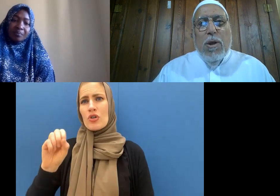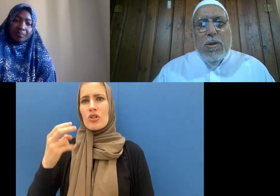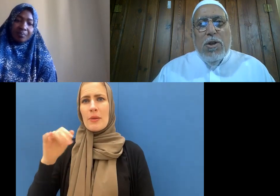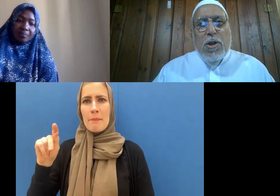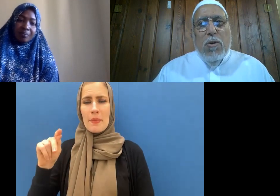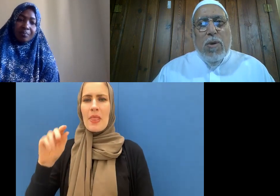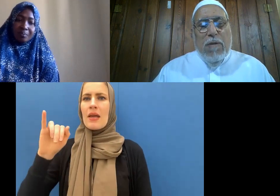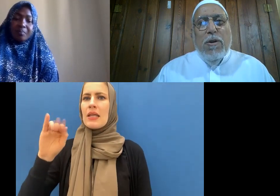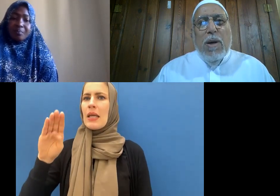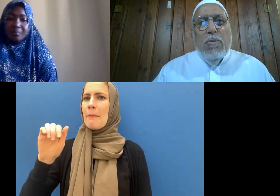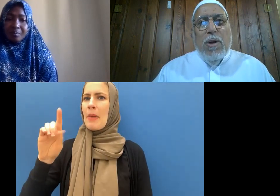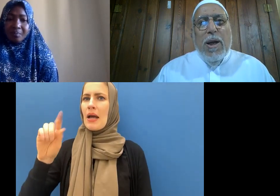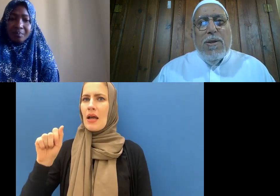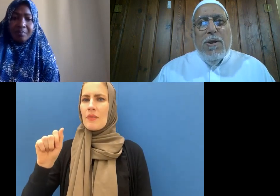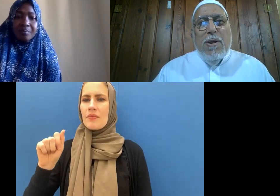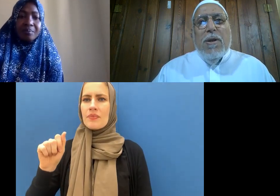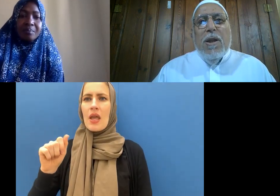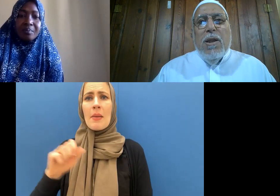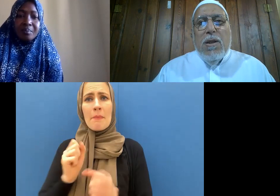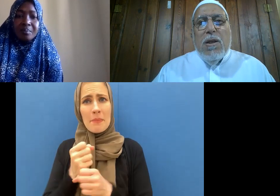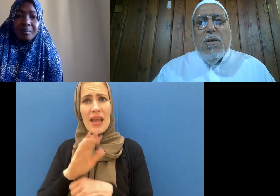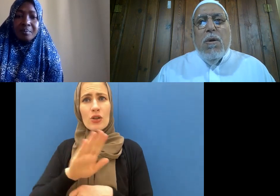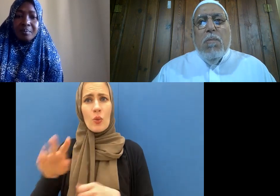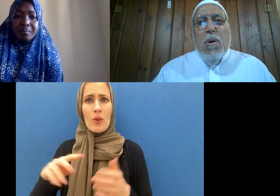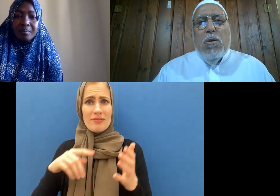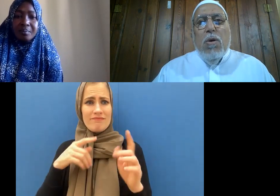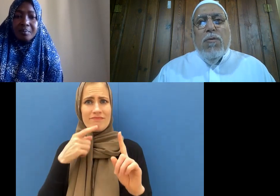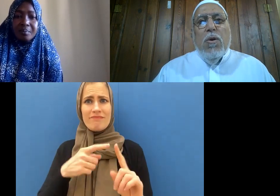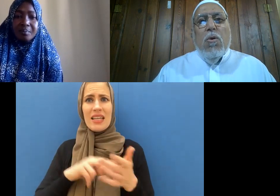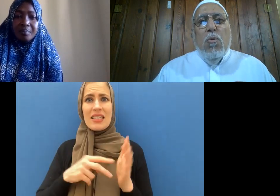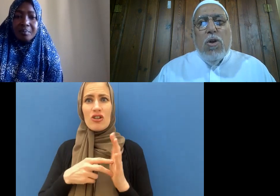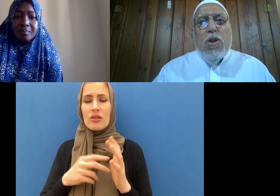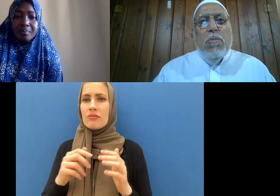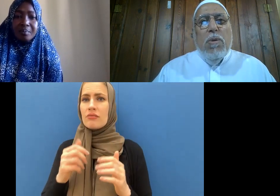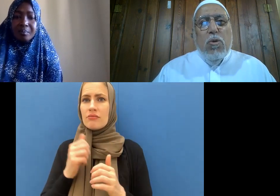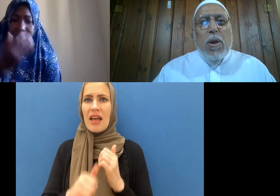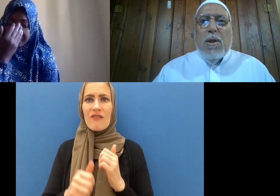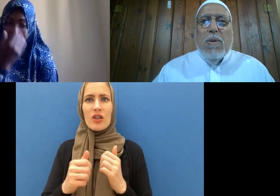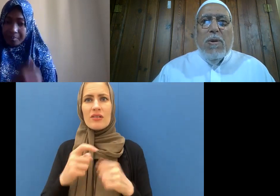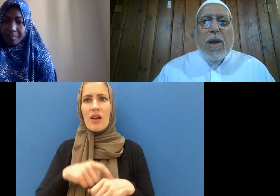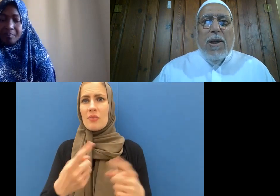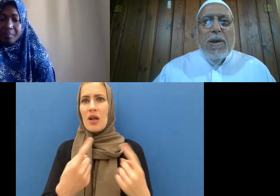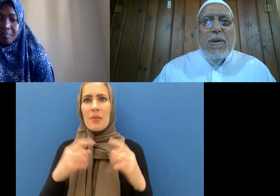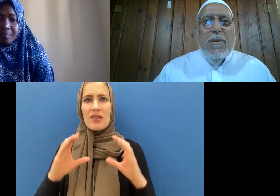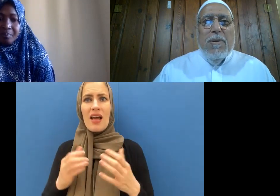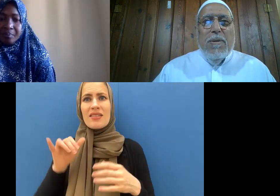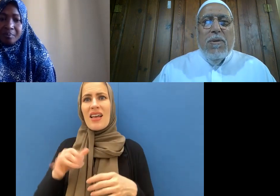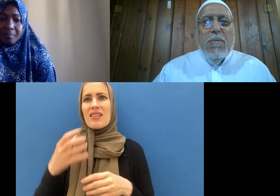Make your intention whenever you come to class that this is part of your worship to Allah subhanahu wa